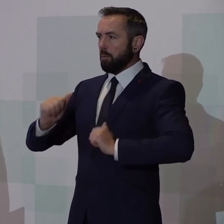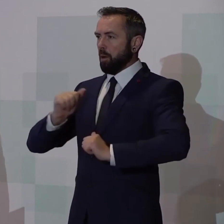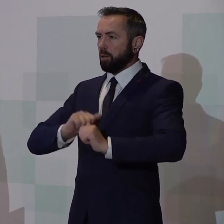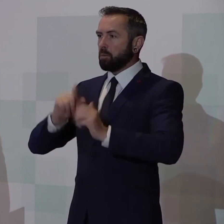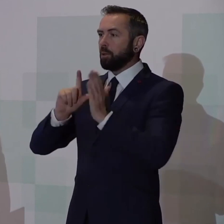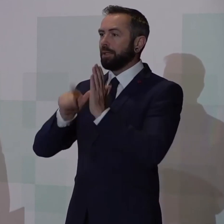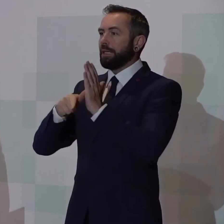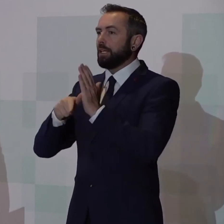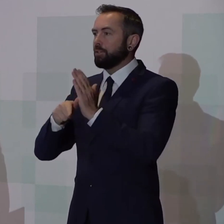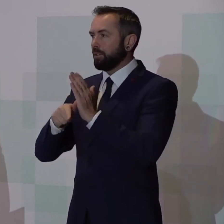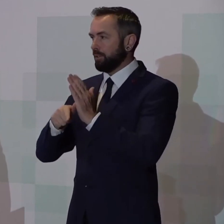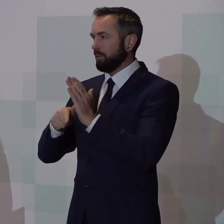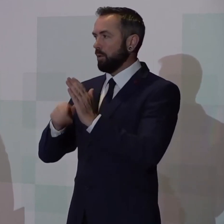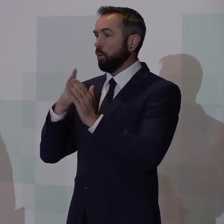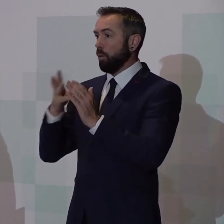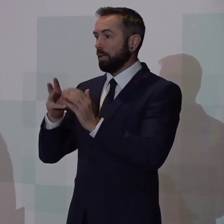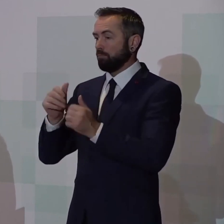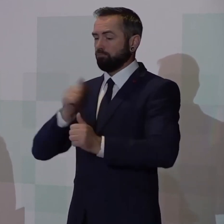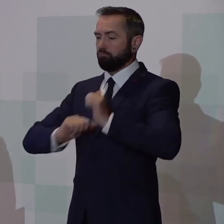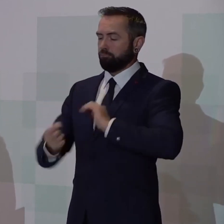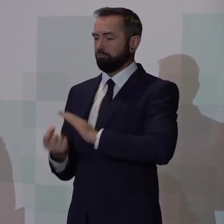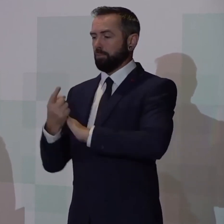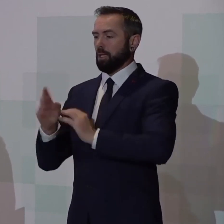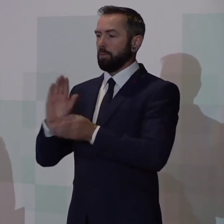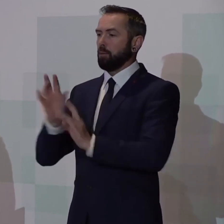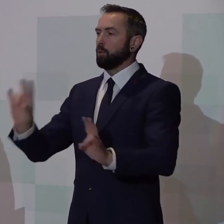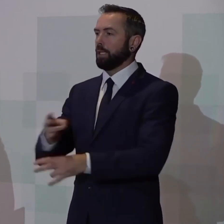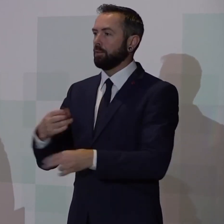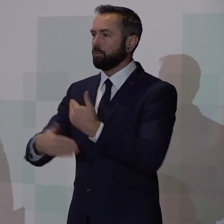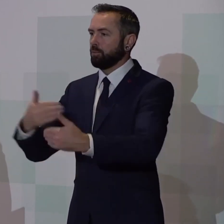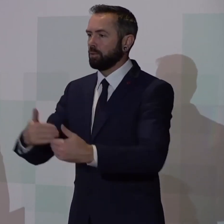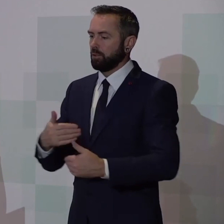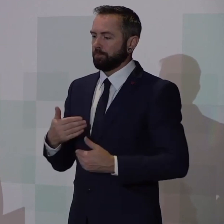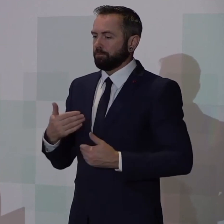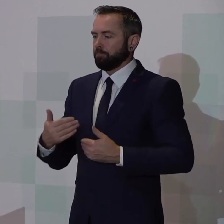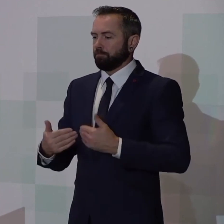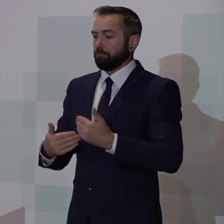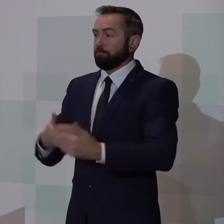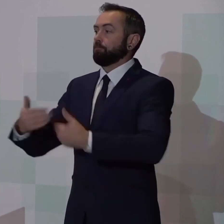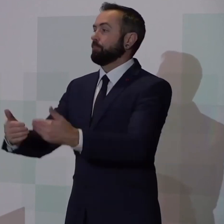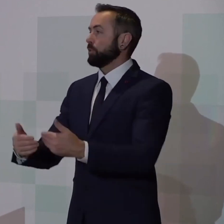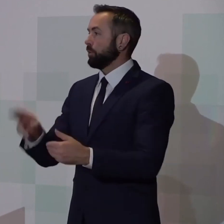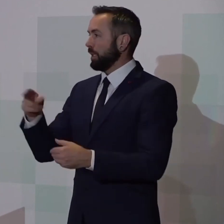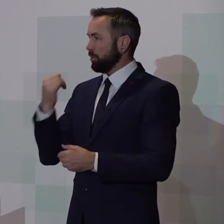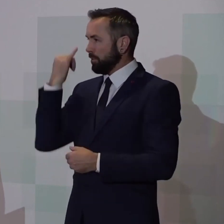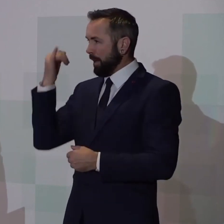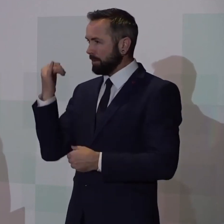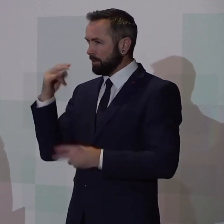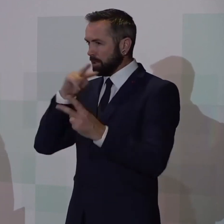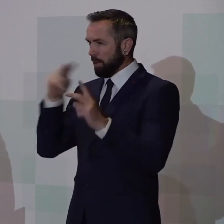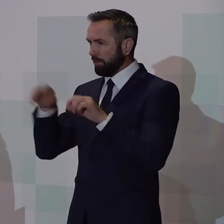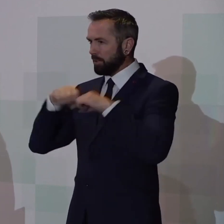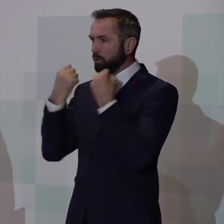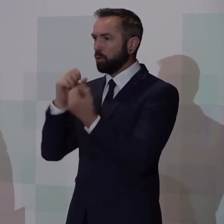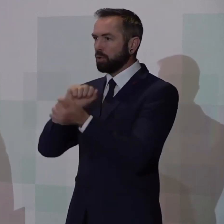but when modernisation did take place, it was rapid. So if you can imagine a kind of a perspective of social change,